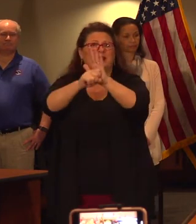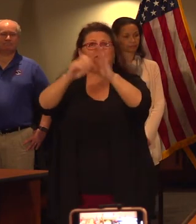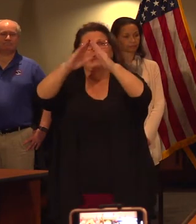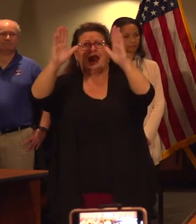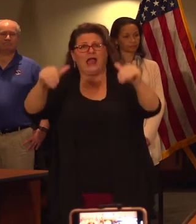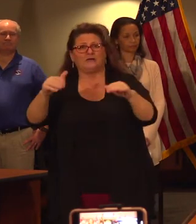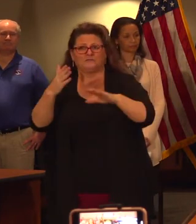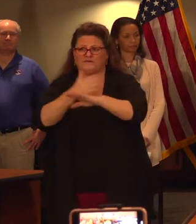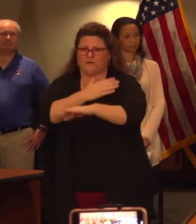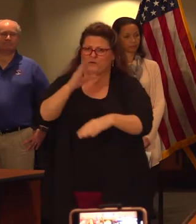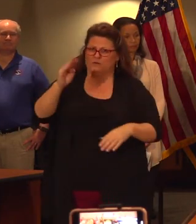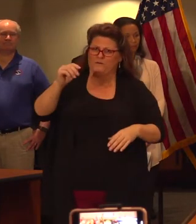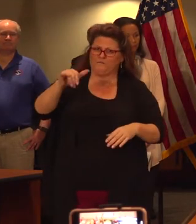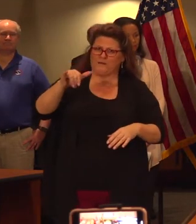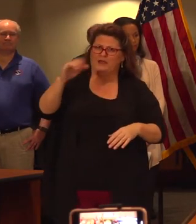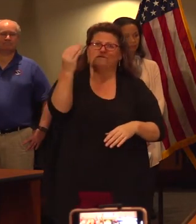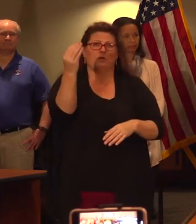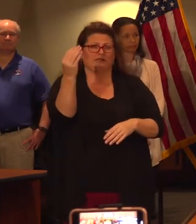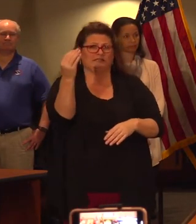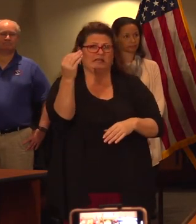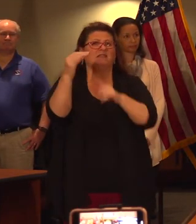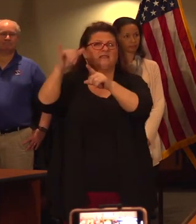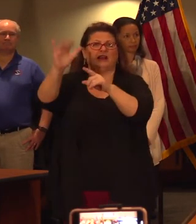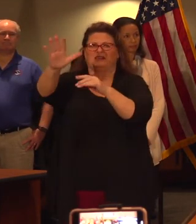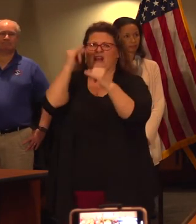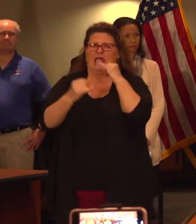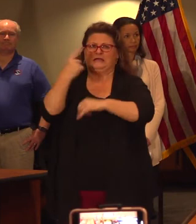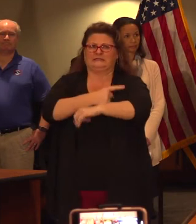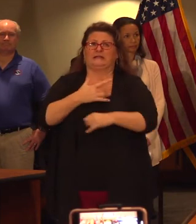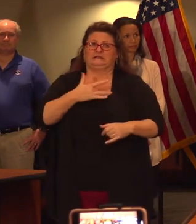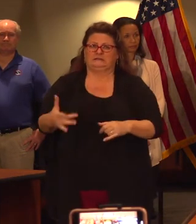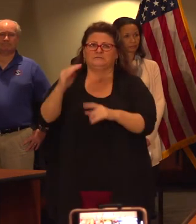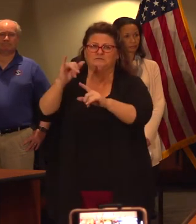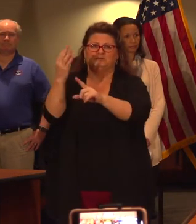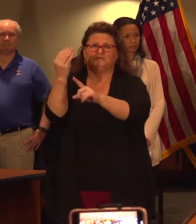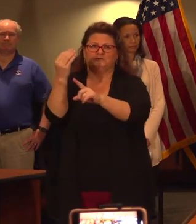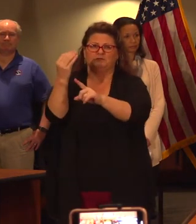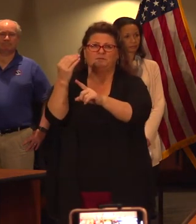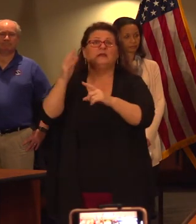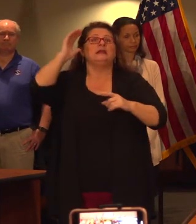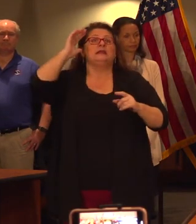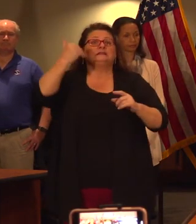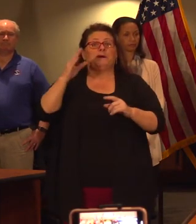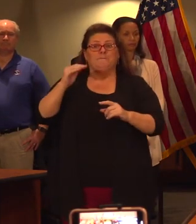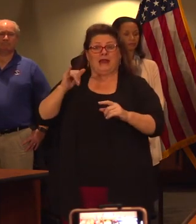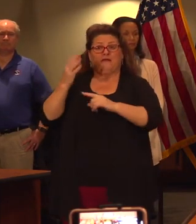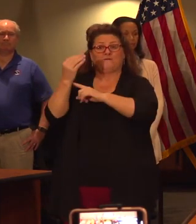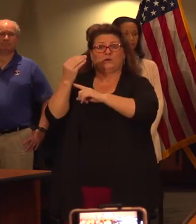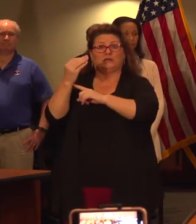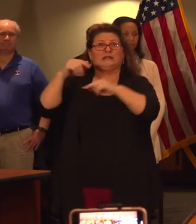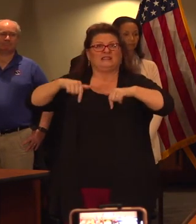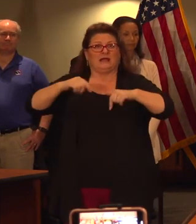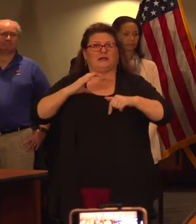date that the General Assembly would adjourn. Because that is probably when we will be at our peak here in South Carolina. So what